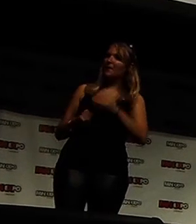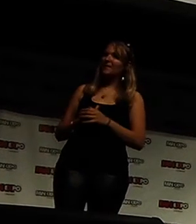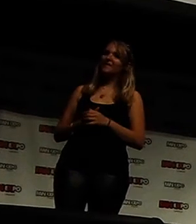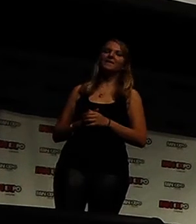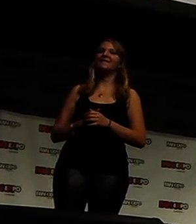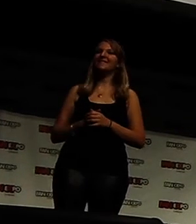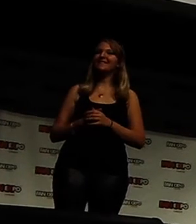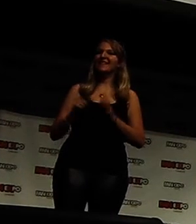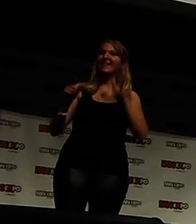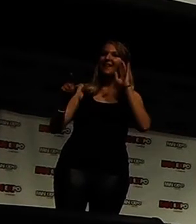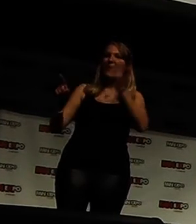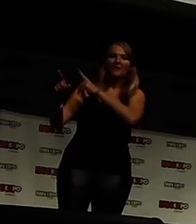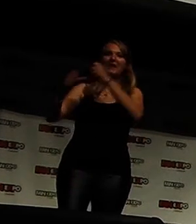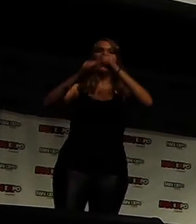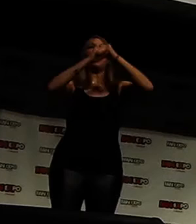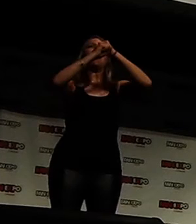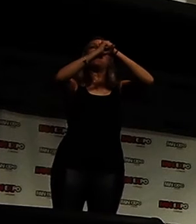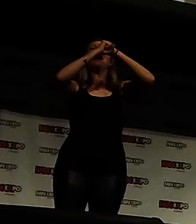Hello.